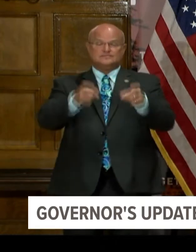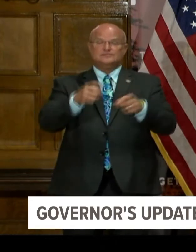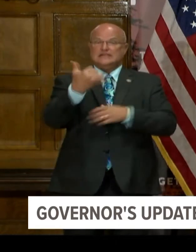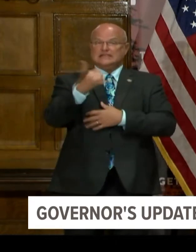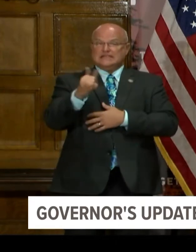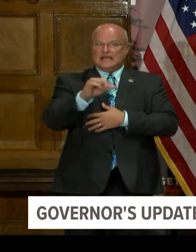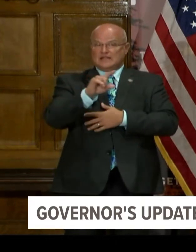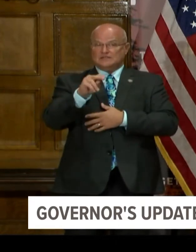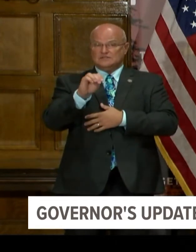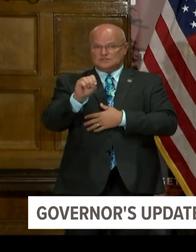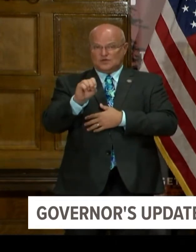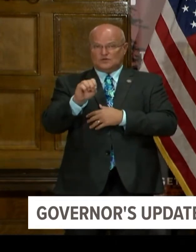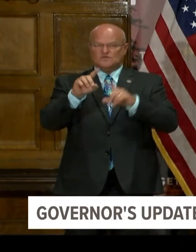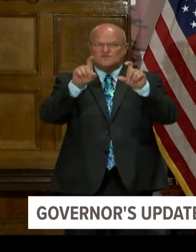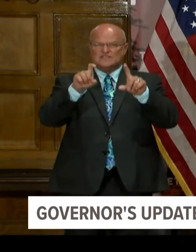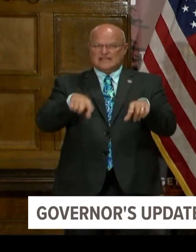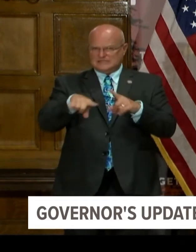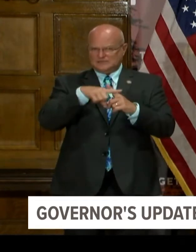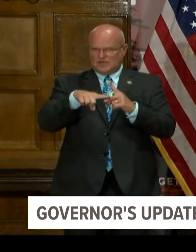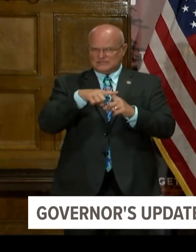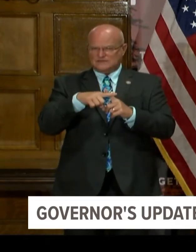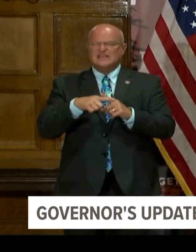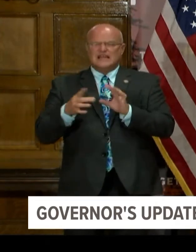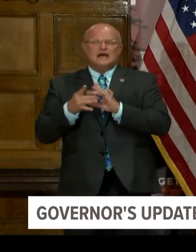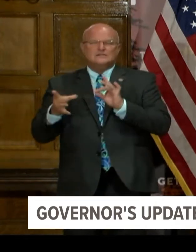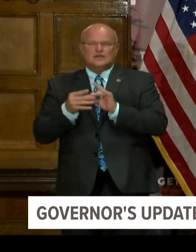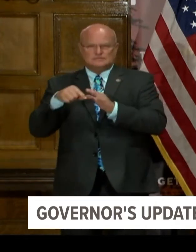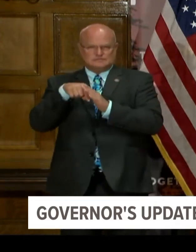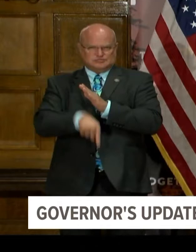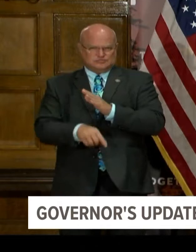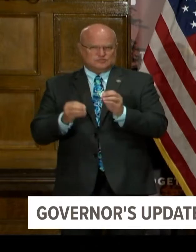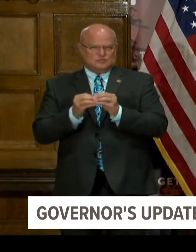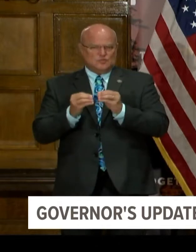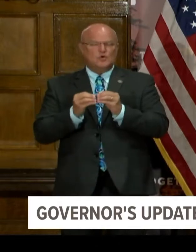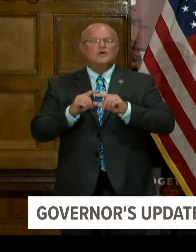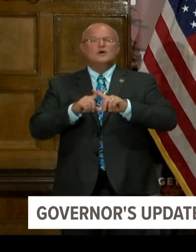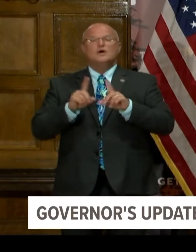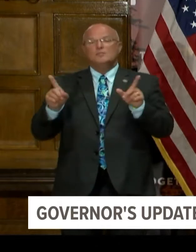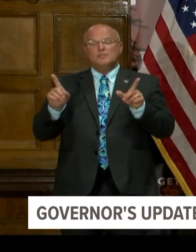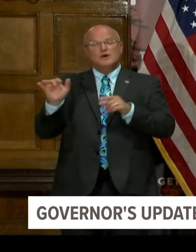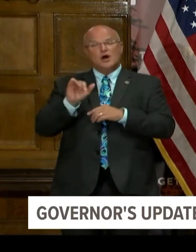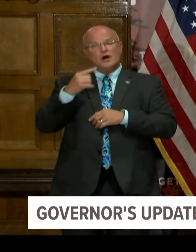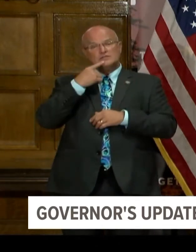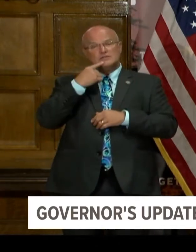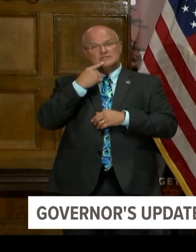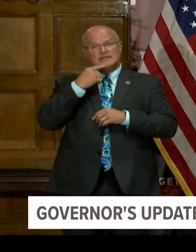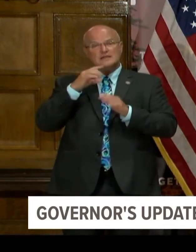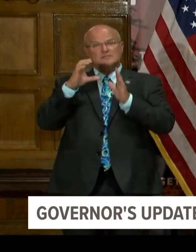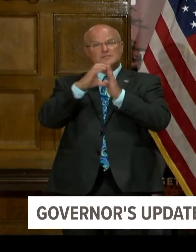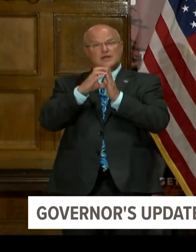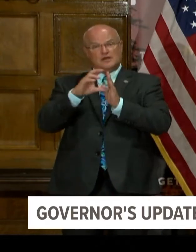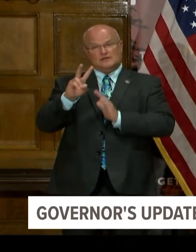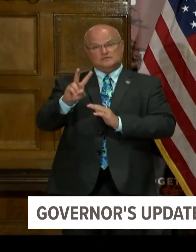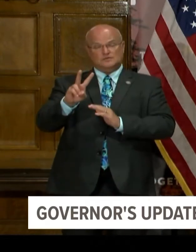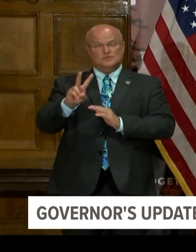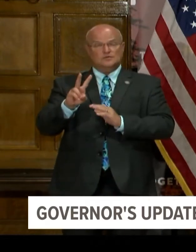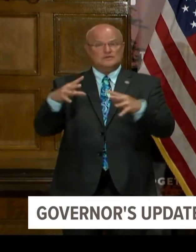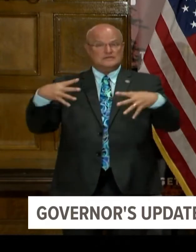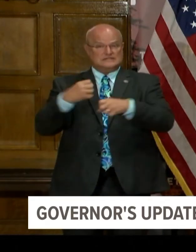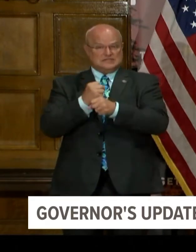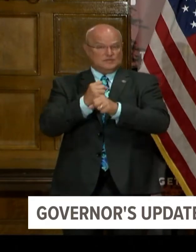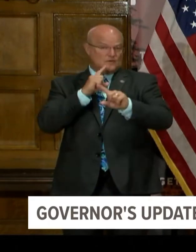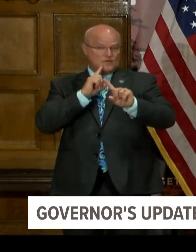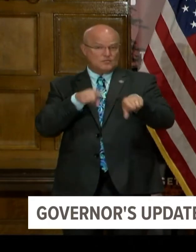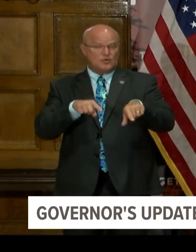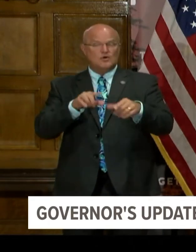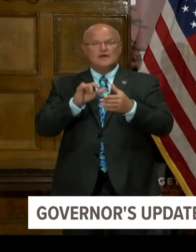positivity, which I'll discuss more at length. But it also said in the second paragraph of the summary of the